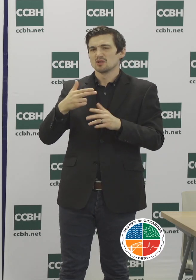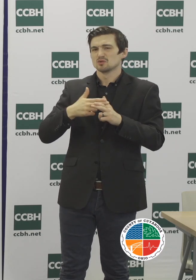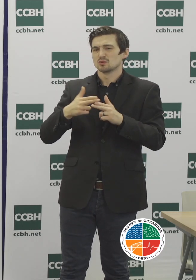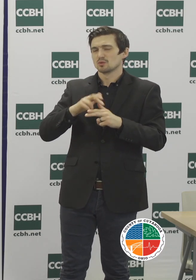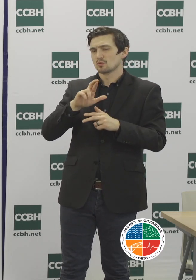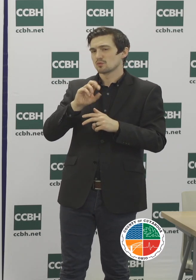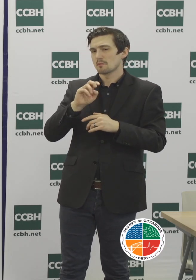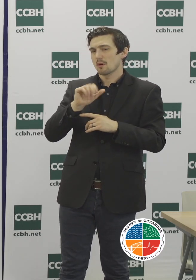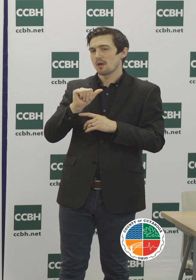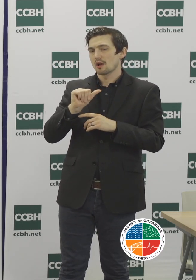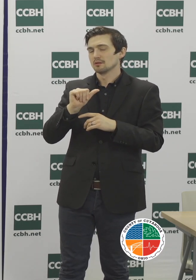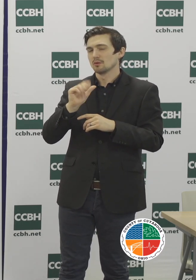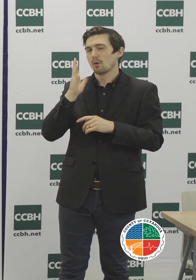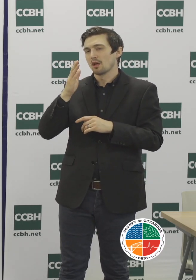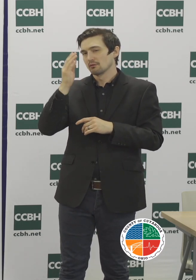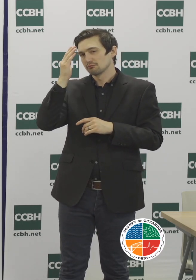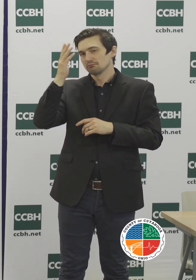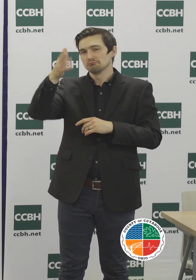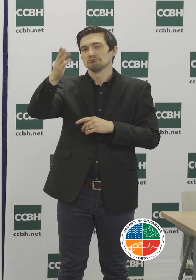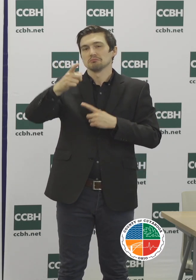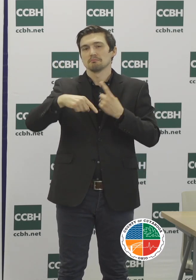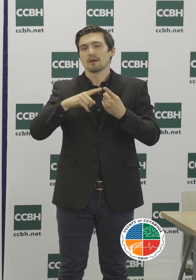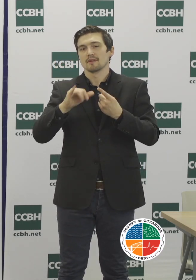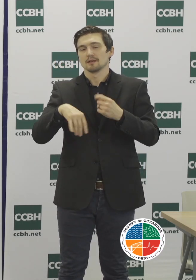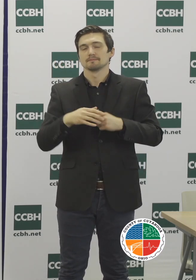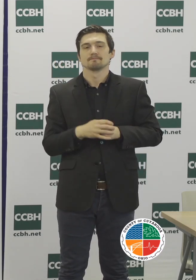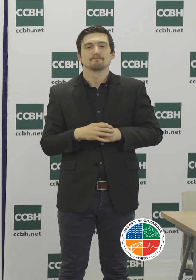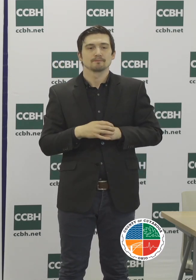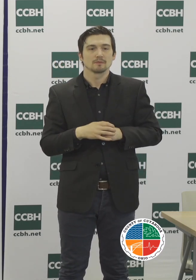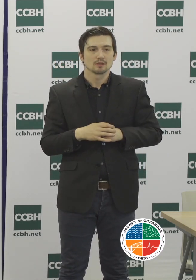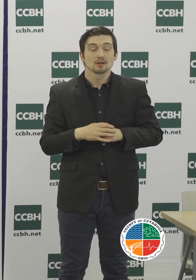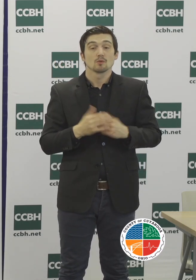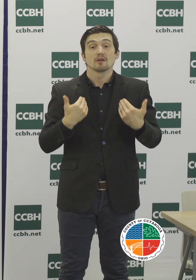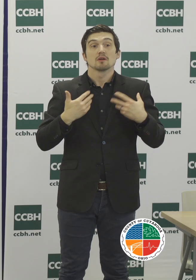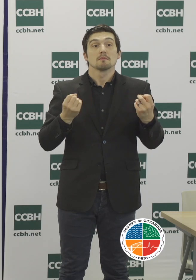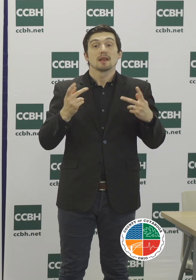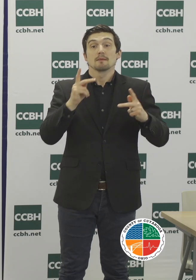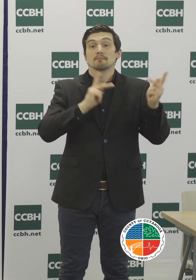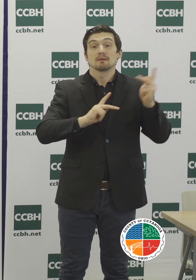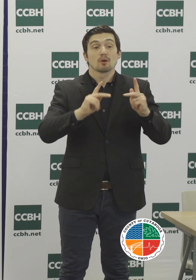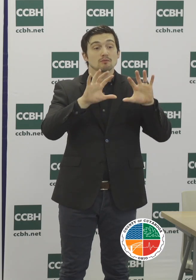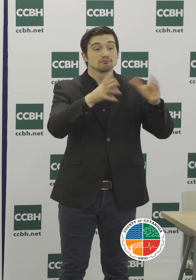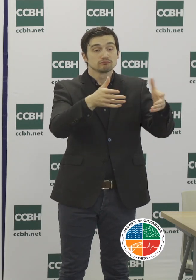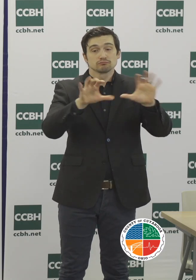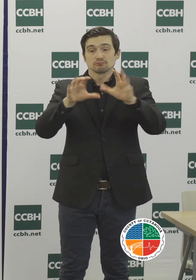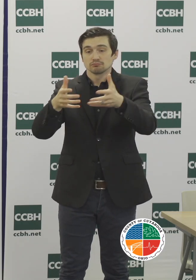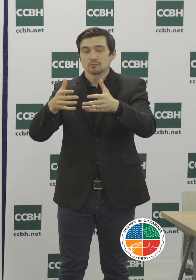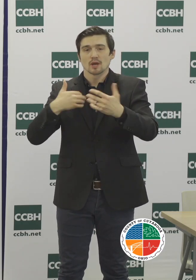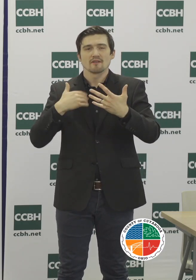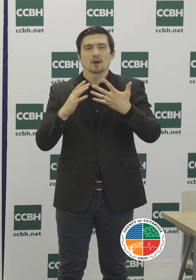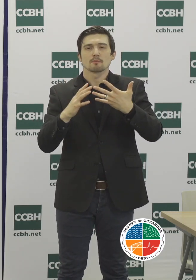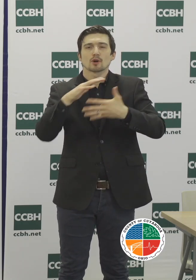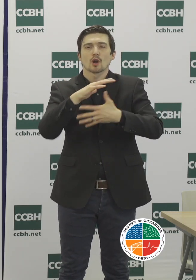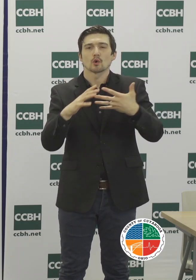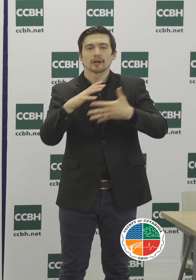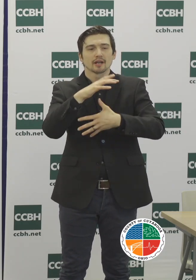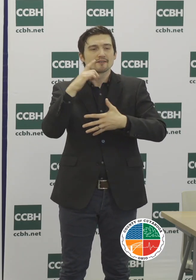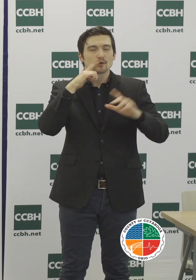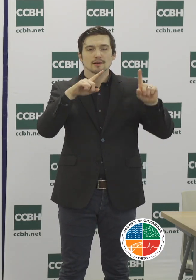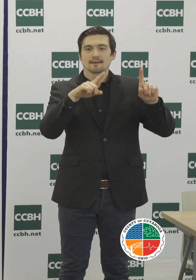bit. Our community testing strategy focuses on several of the groups in Ohio's Priority 2 testing